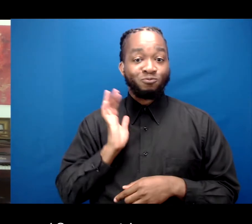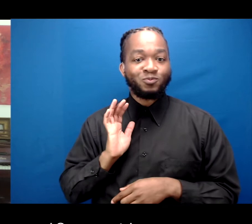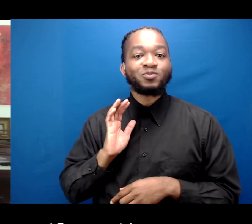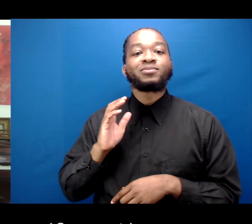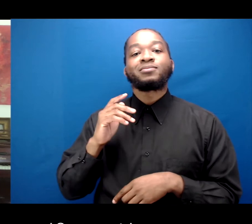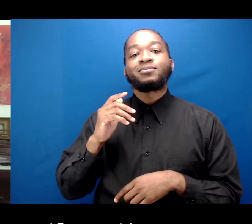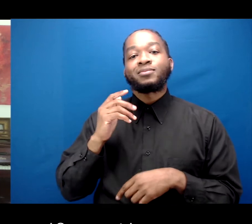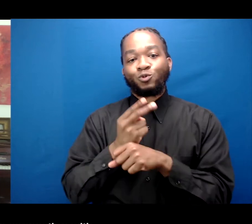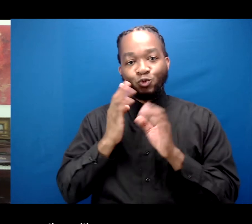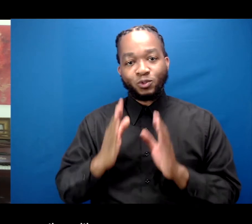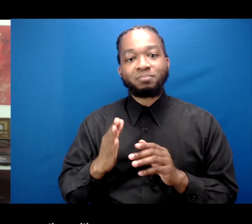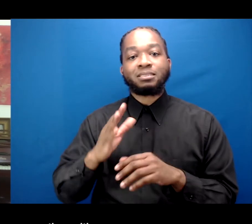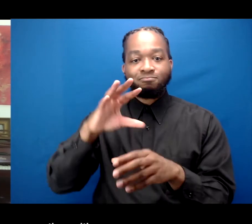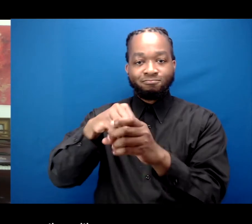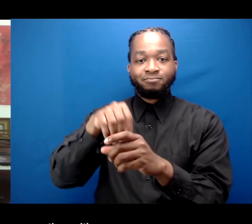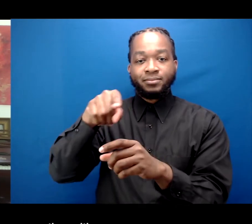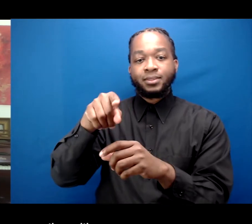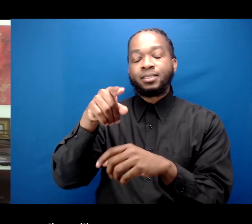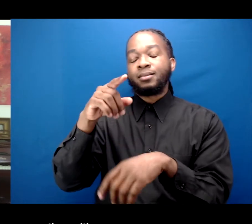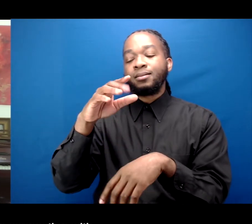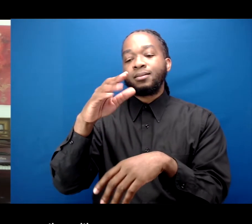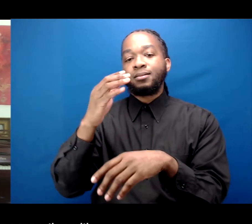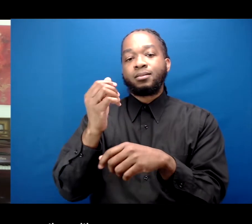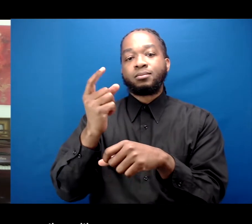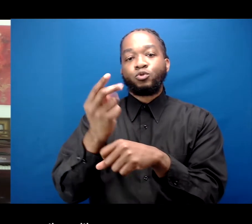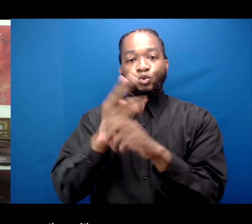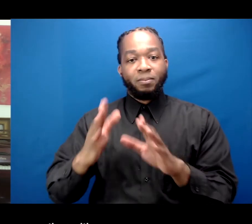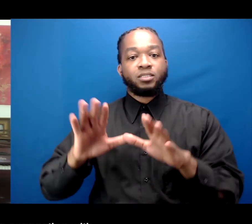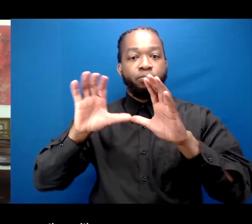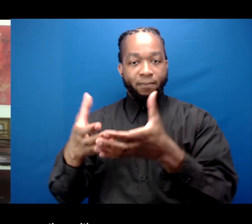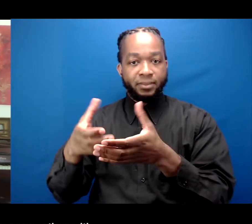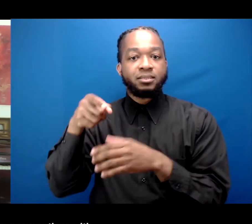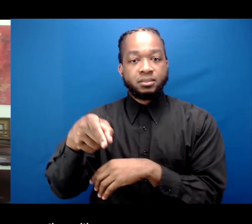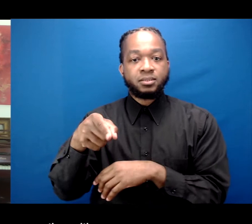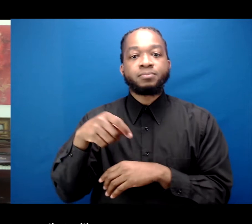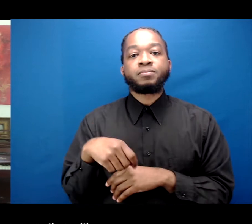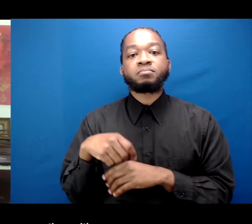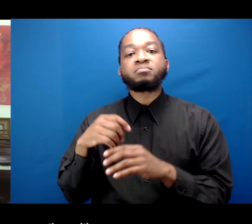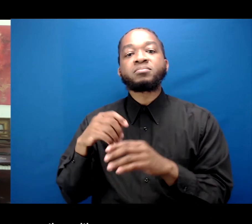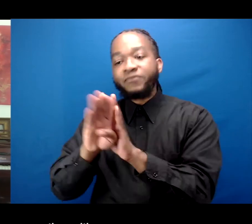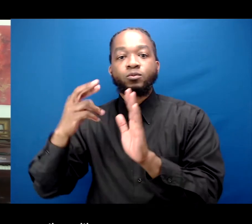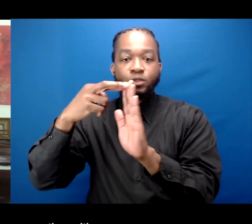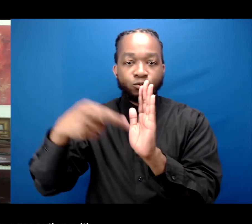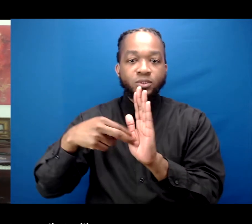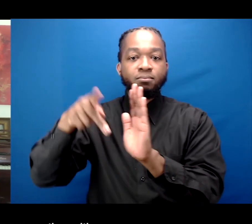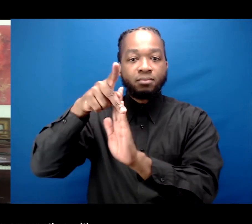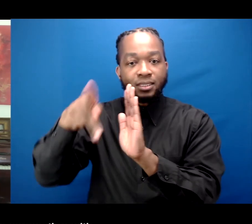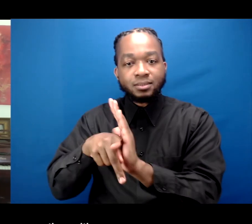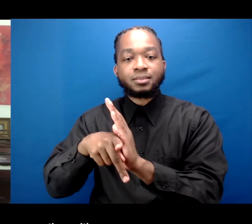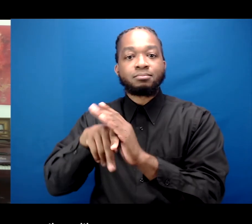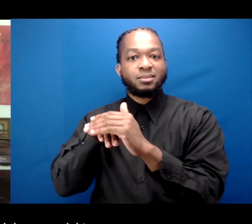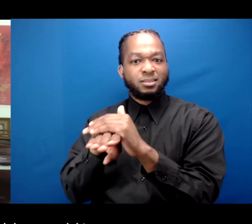FCC, which develops all rules and policies in connection with accessibility issues, and also